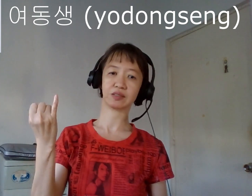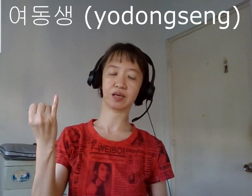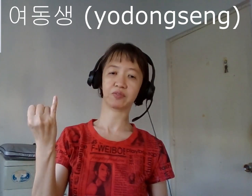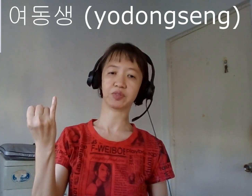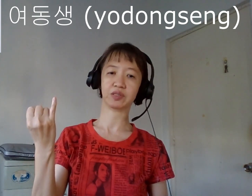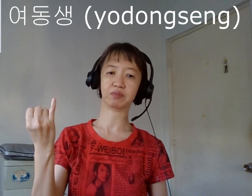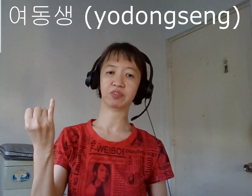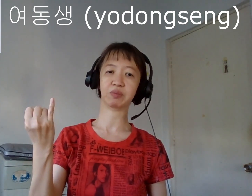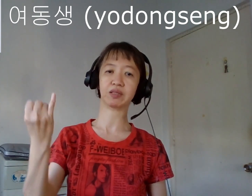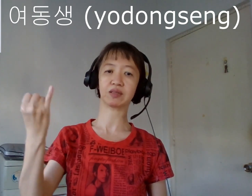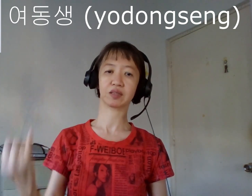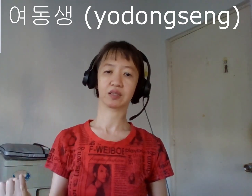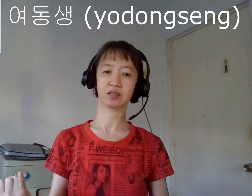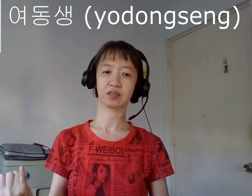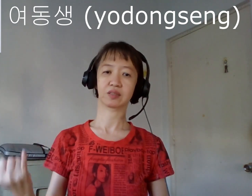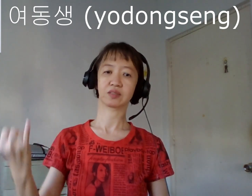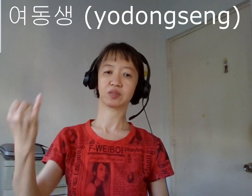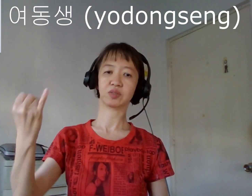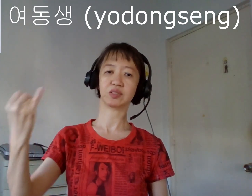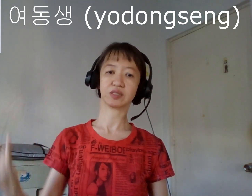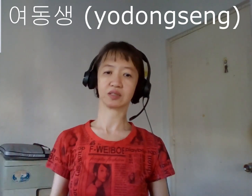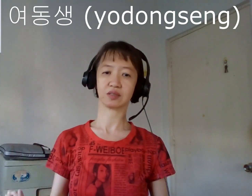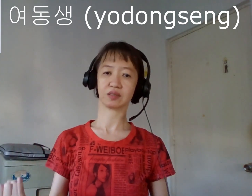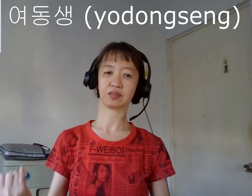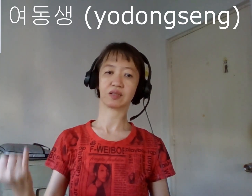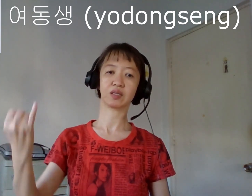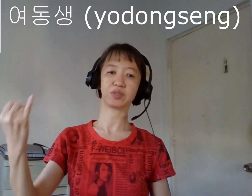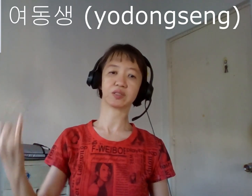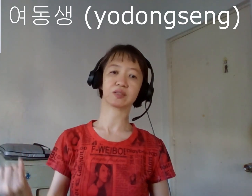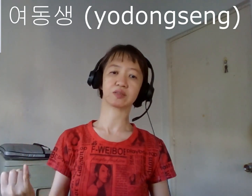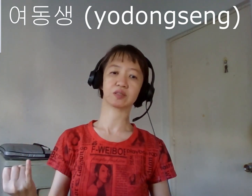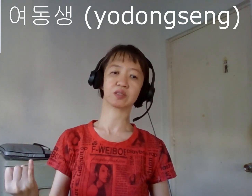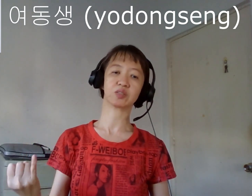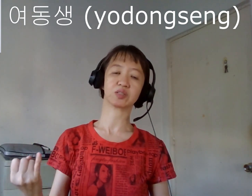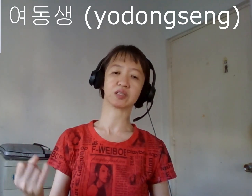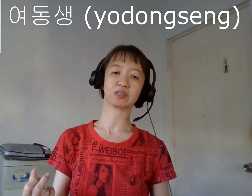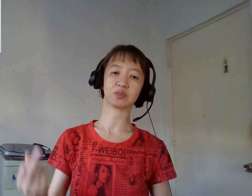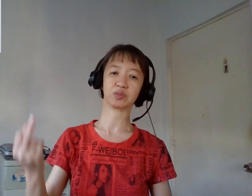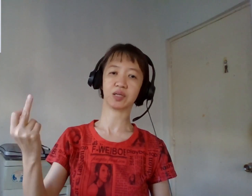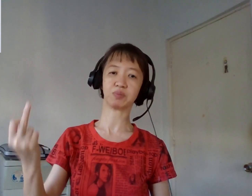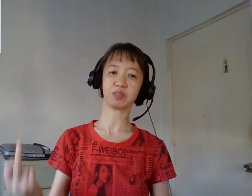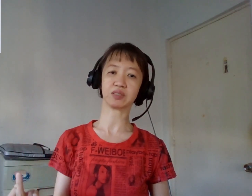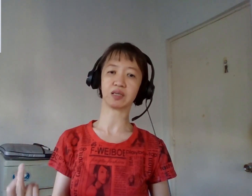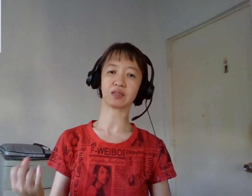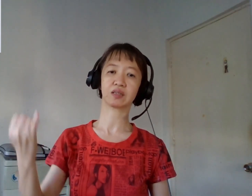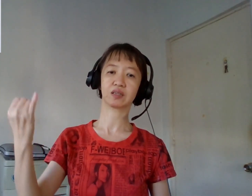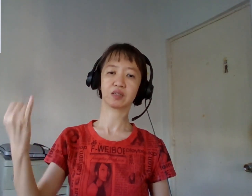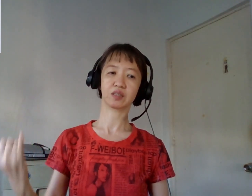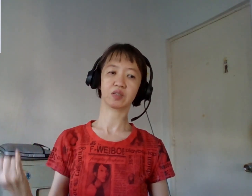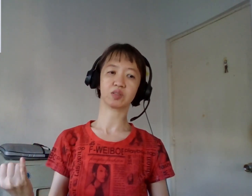sign for female. So you just lower it down. Yeodong-seng. So namdong-seng,